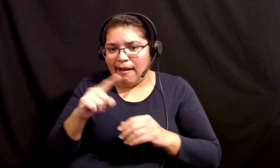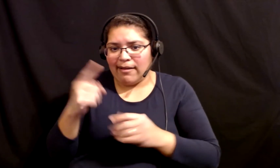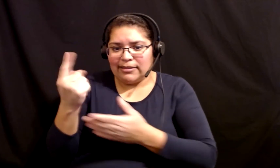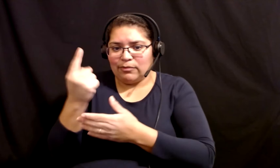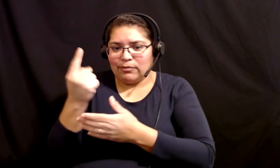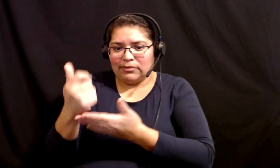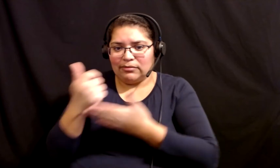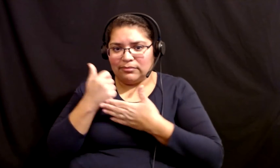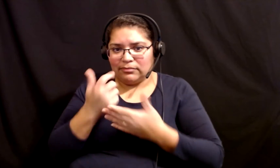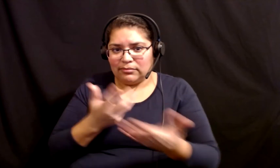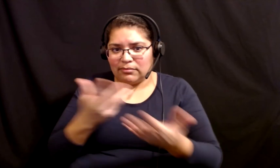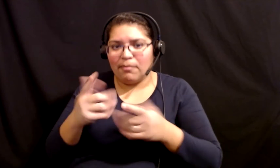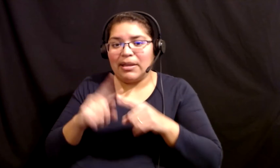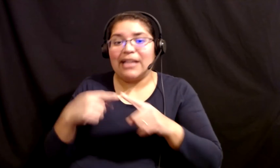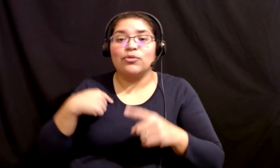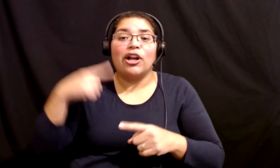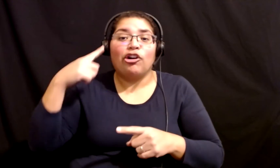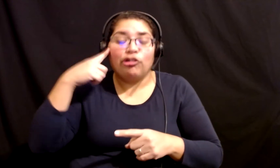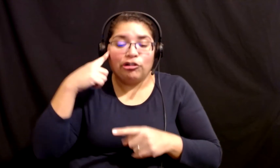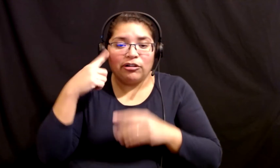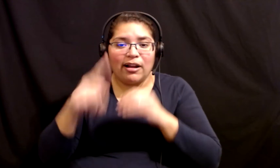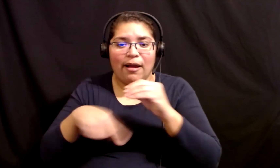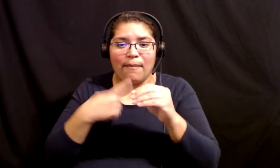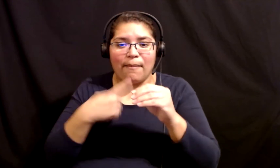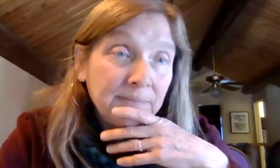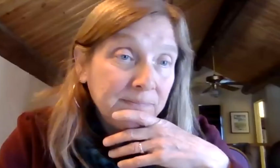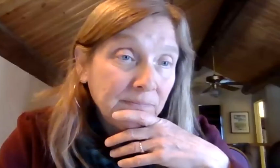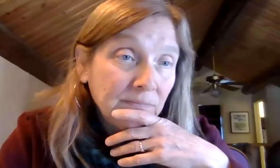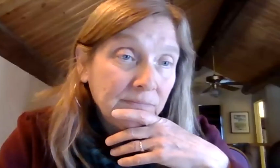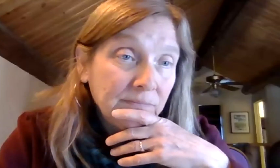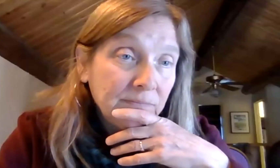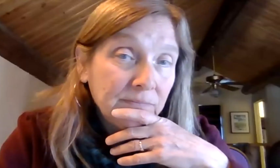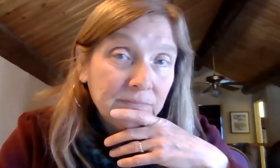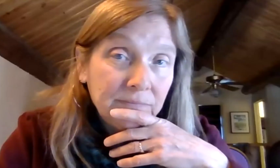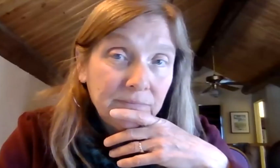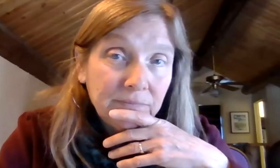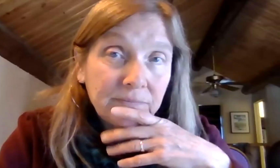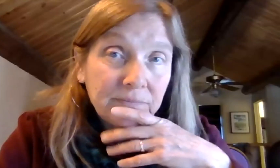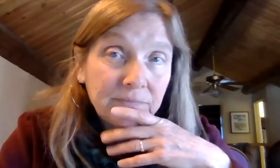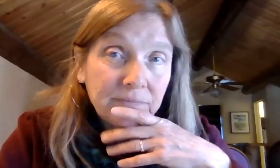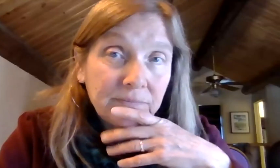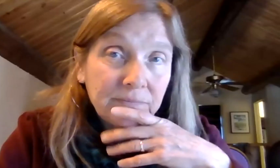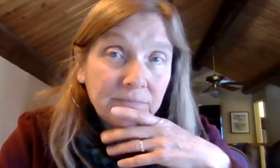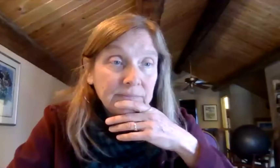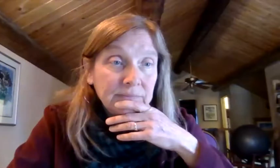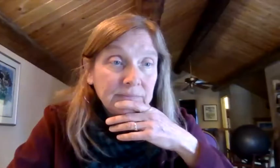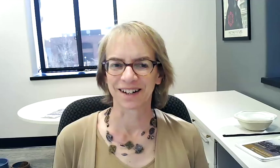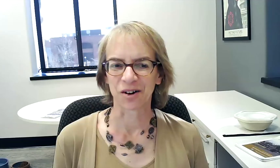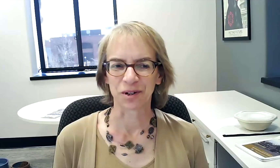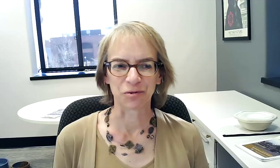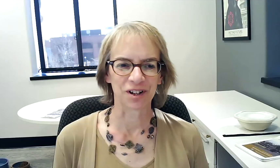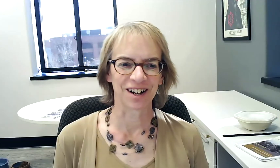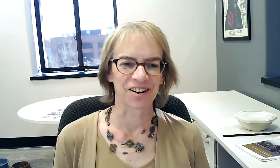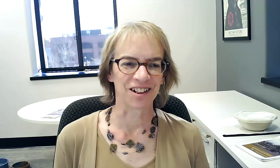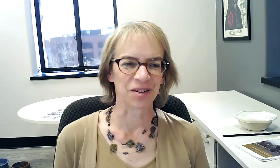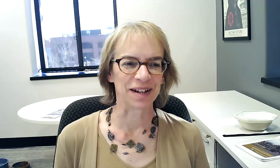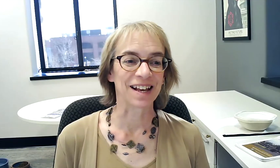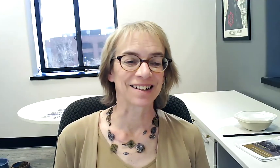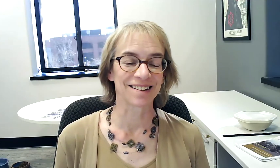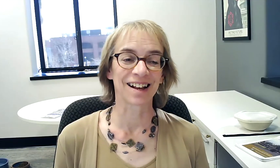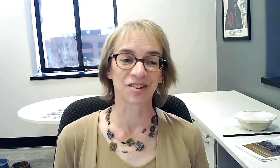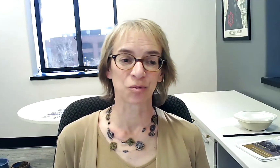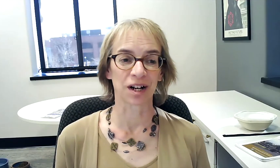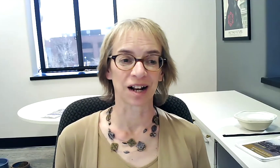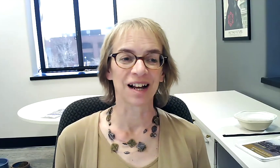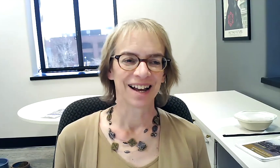I heard in addition to potentially freeing up extra money. Karen, I'm just going to jump in and not wait for you to call on me.